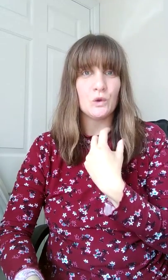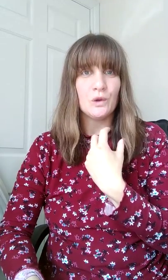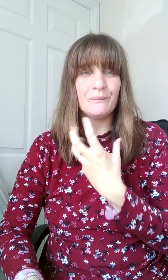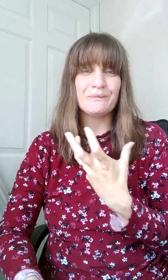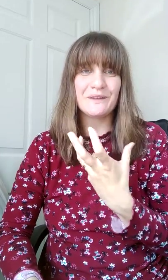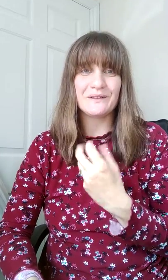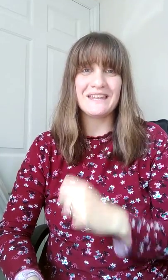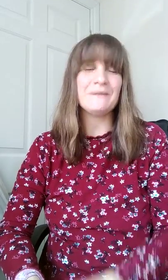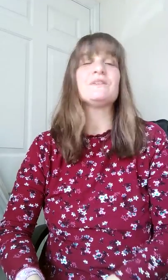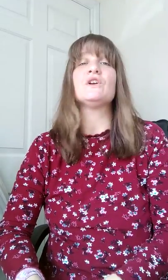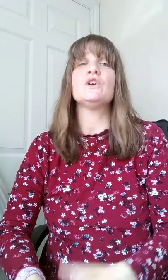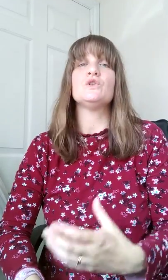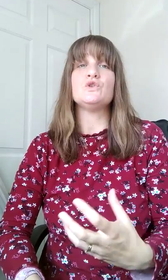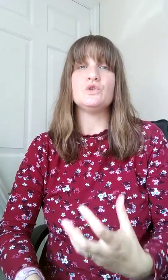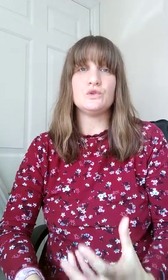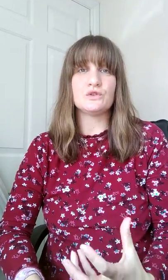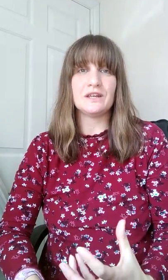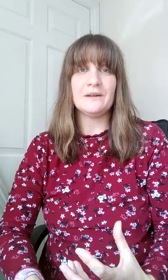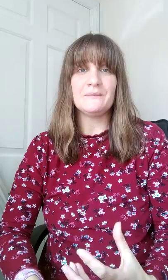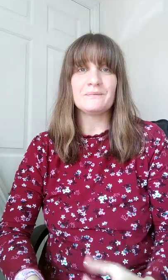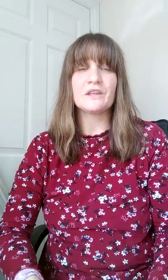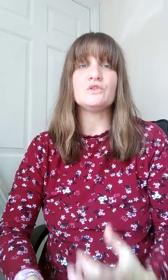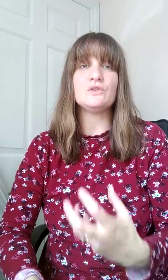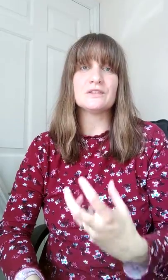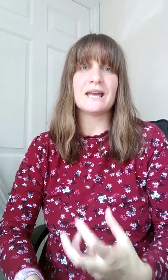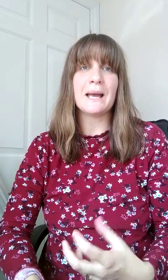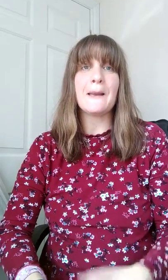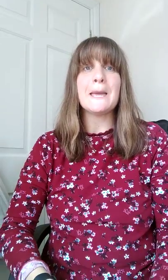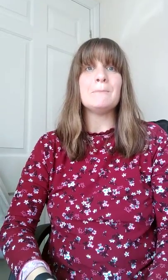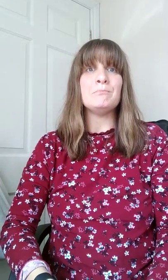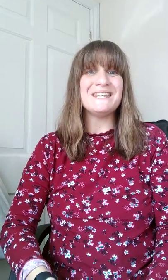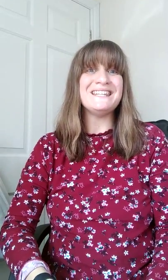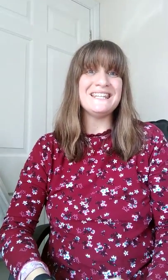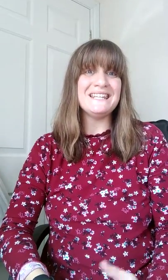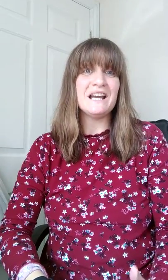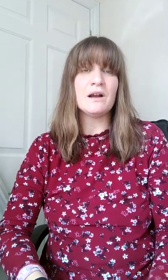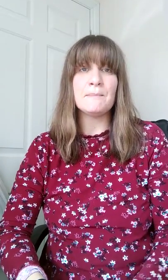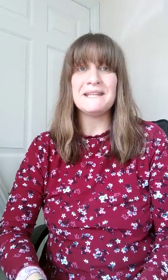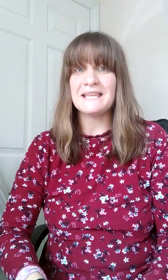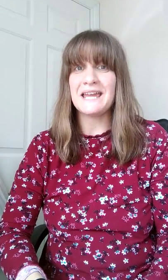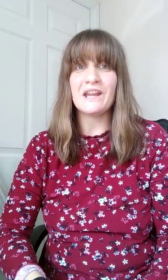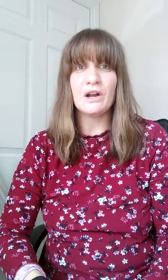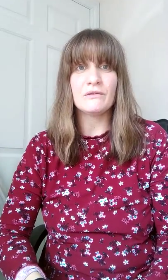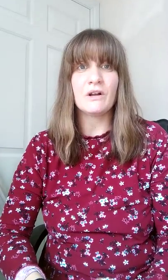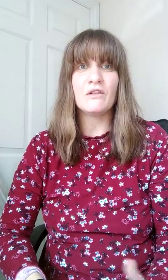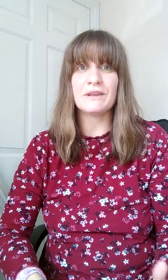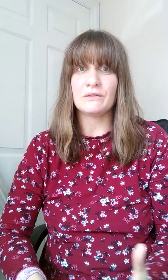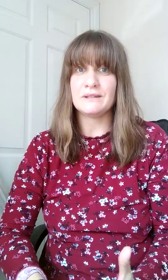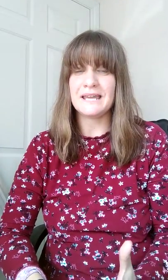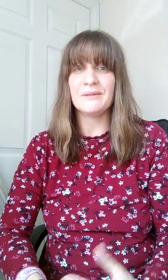U. Okay. Jusqu'à. Jusqu'à midi. Midday. Half way through the day.